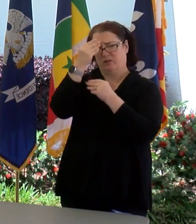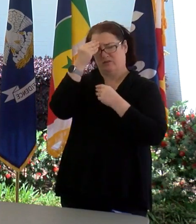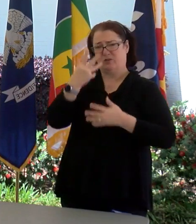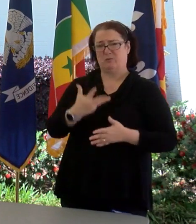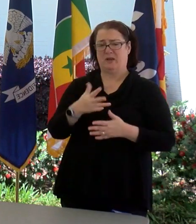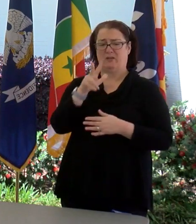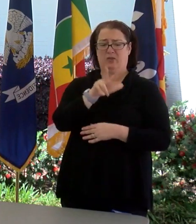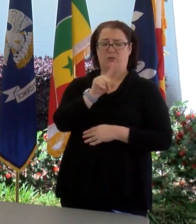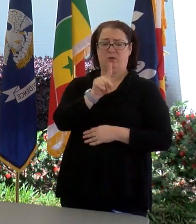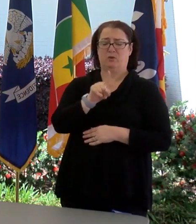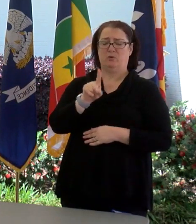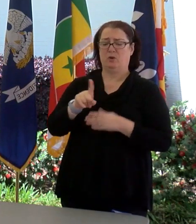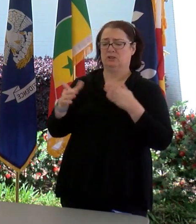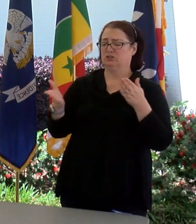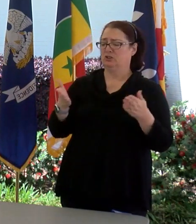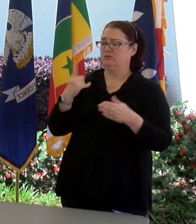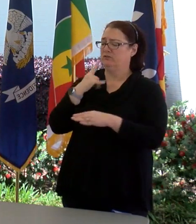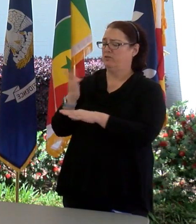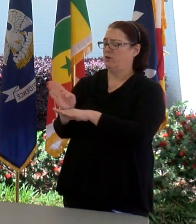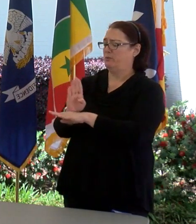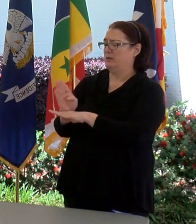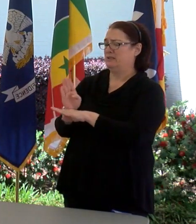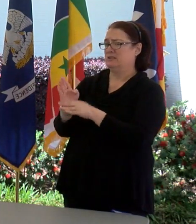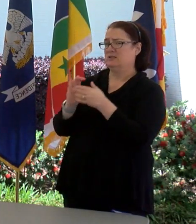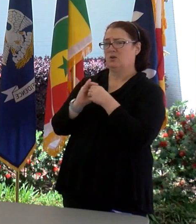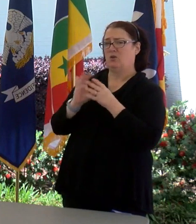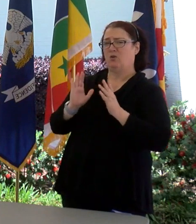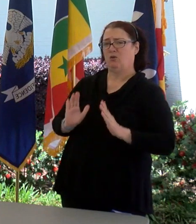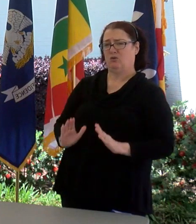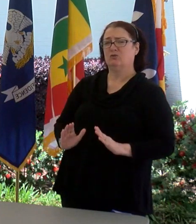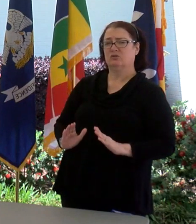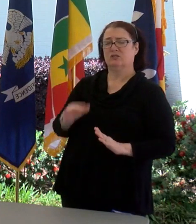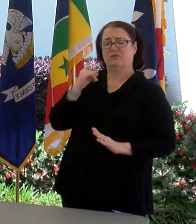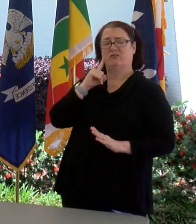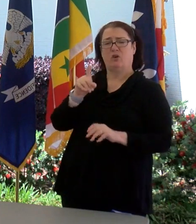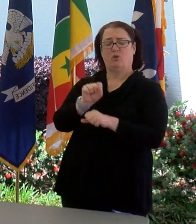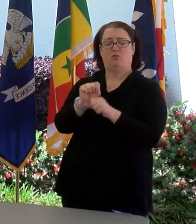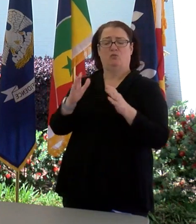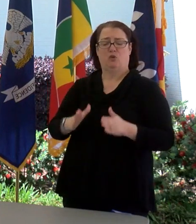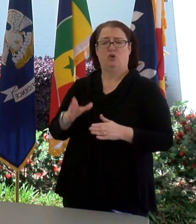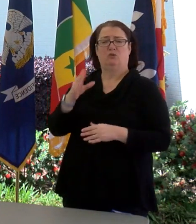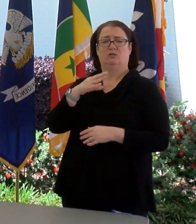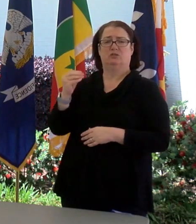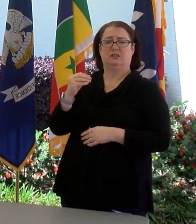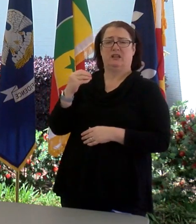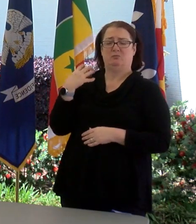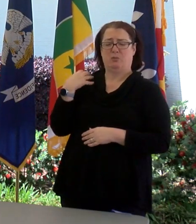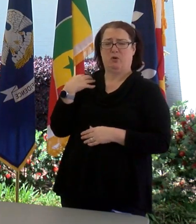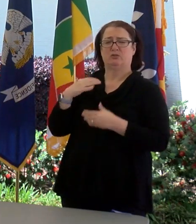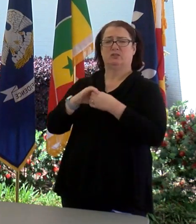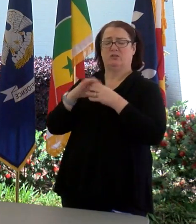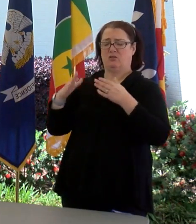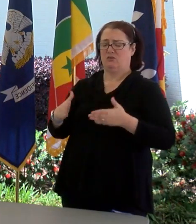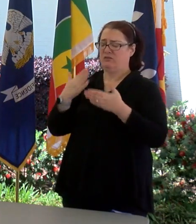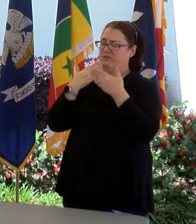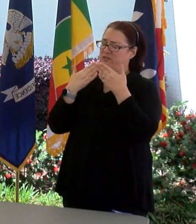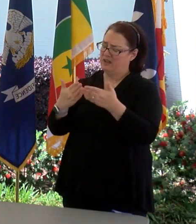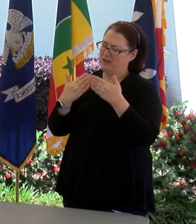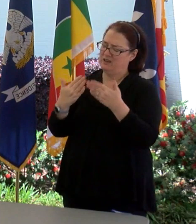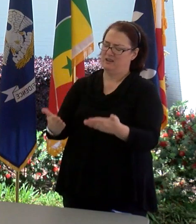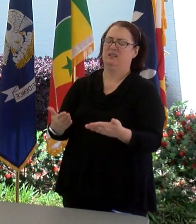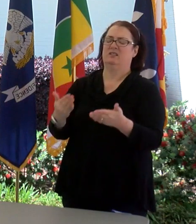service for business owners, employers, and employees continues to serve the needs of our community. I again thank LIDA for